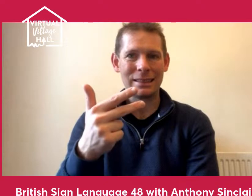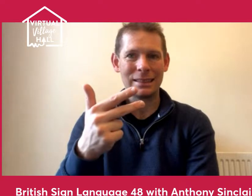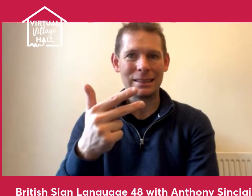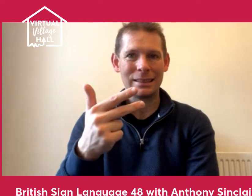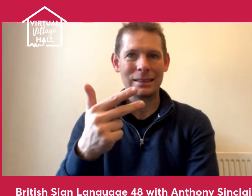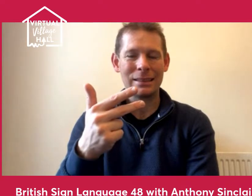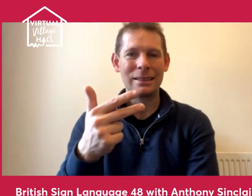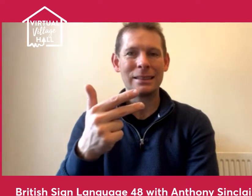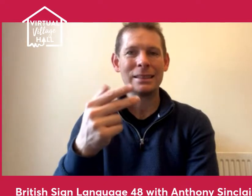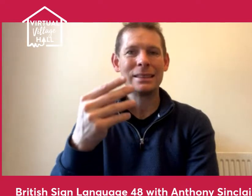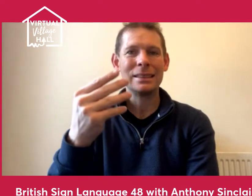18,